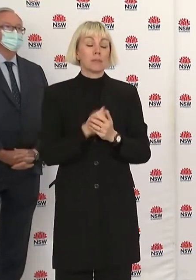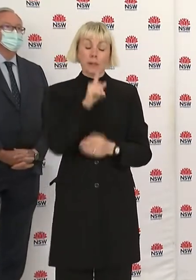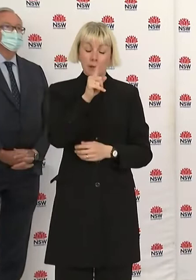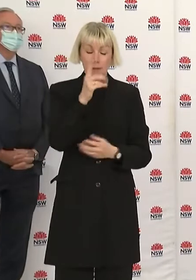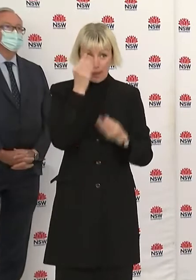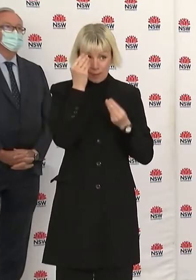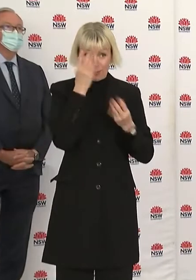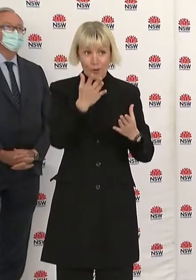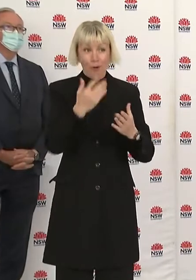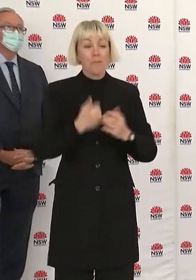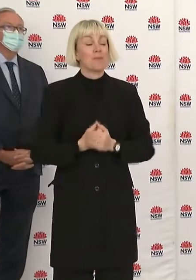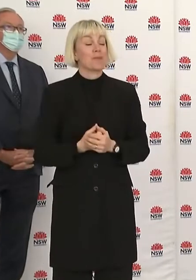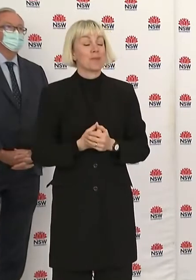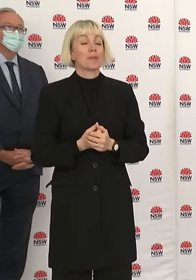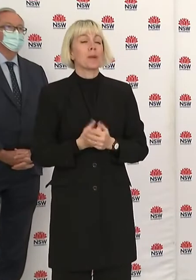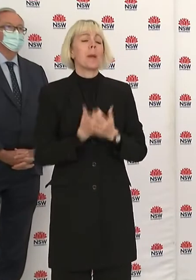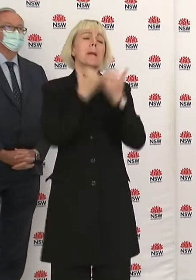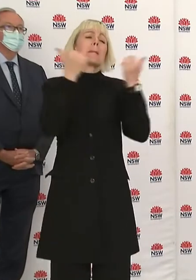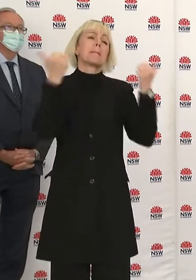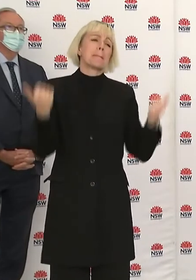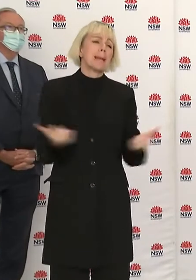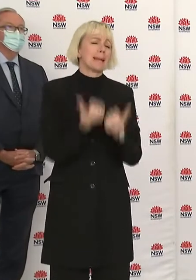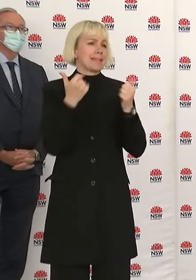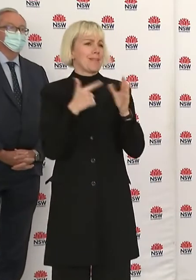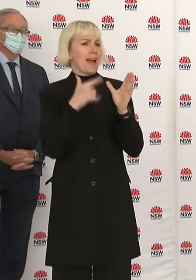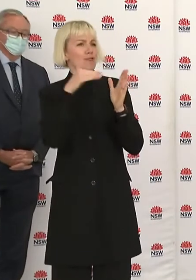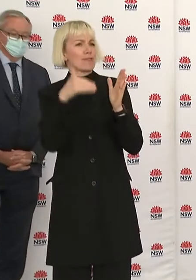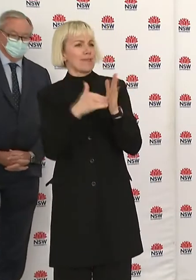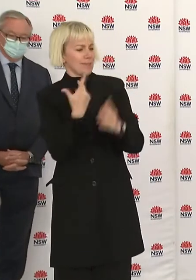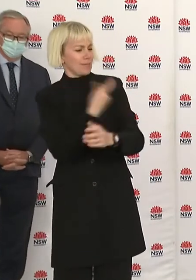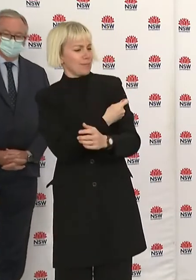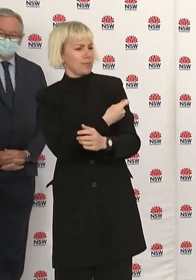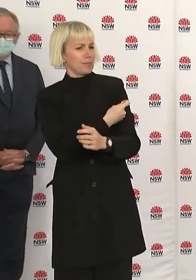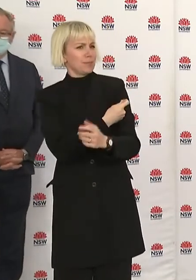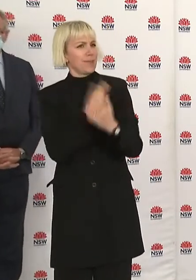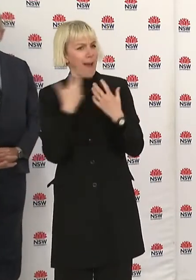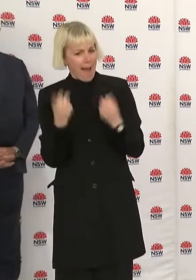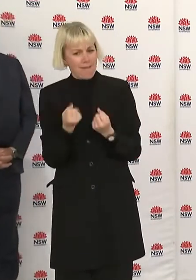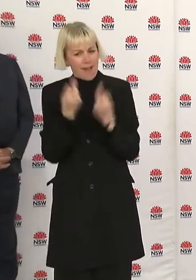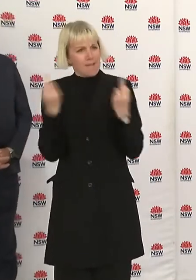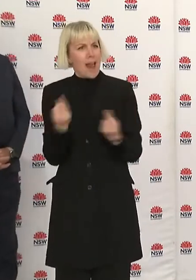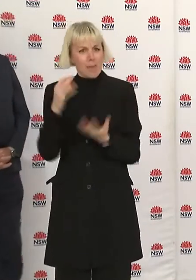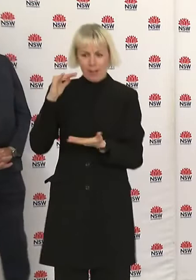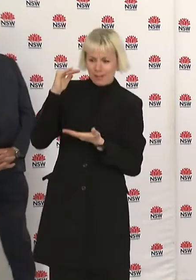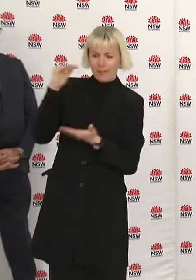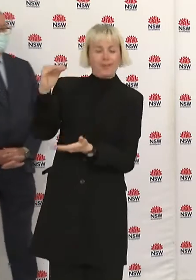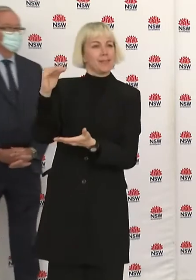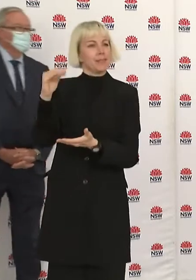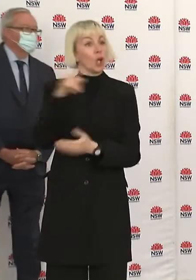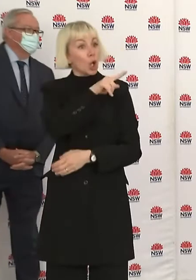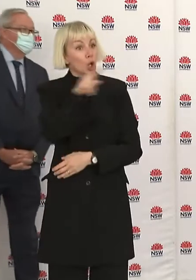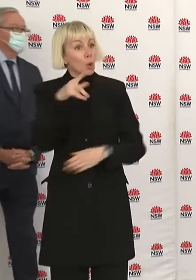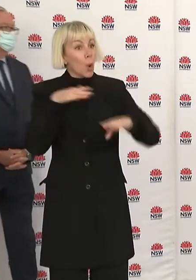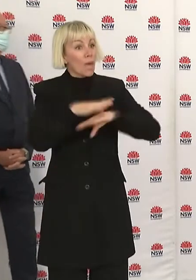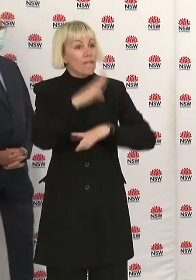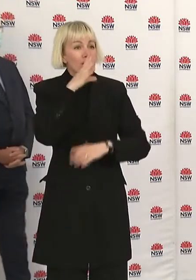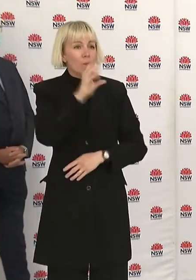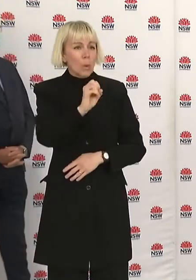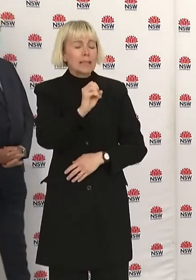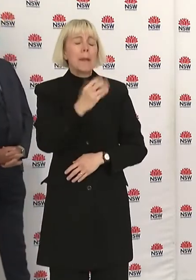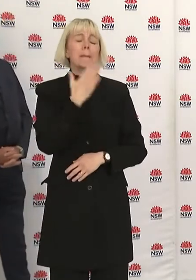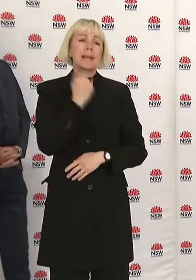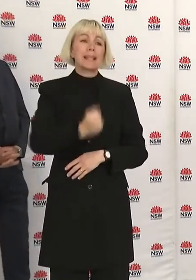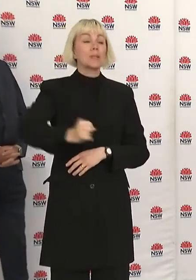There's lots of AstraZeneca available. If you're over 40, there is no reason today why you shouldn't be getting the AstraZeneca.